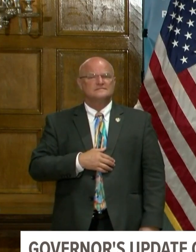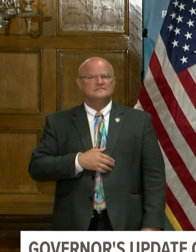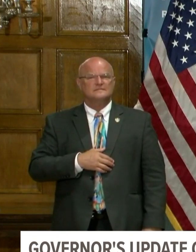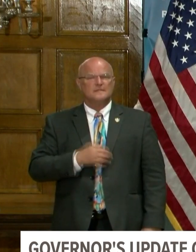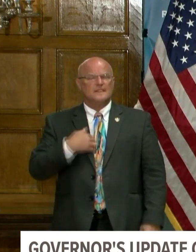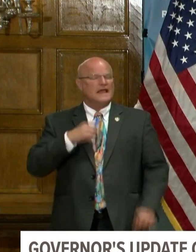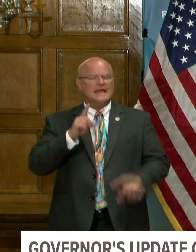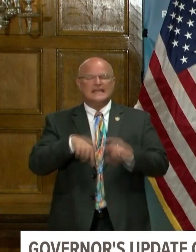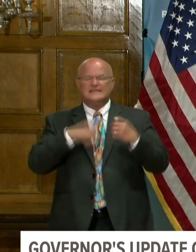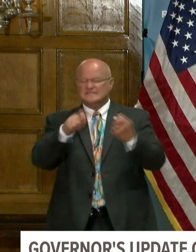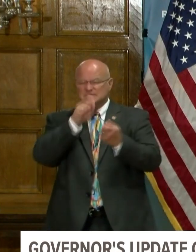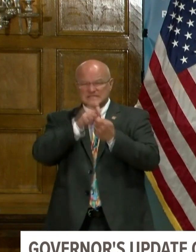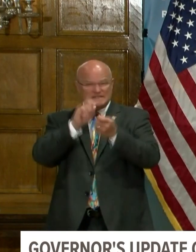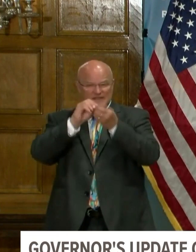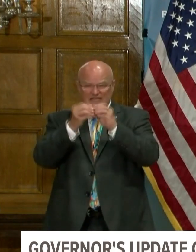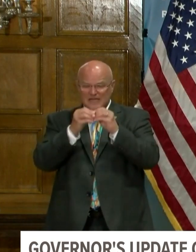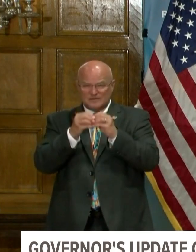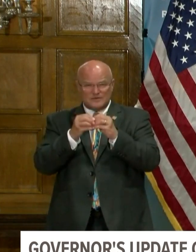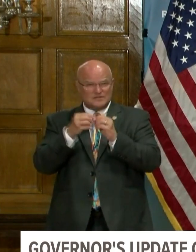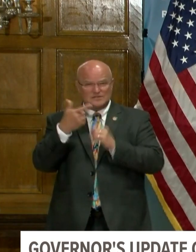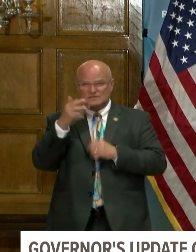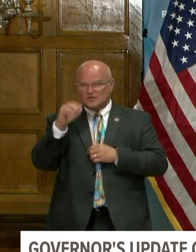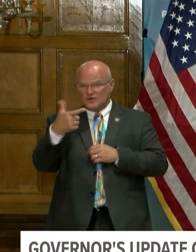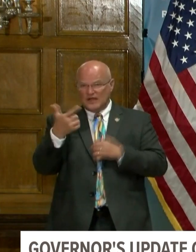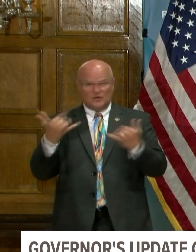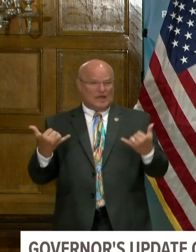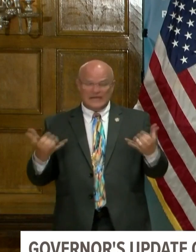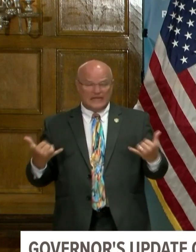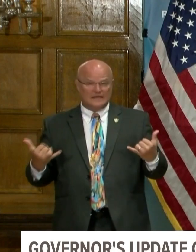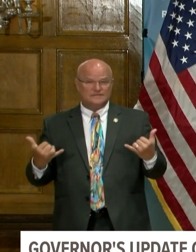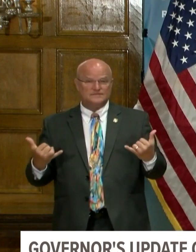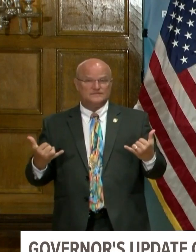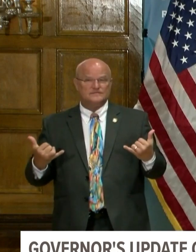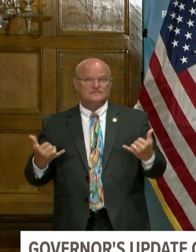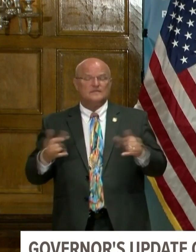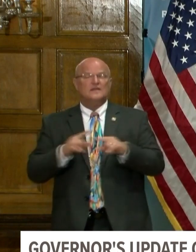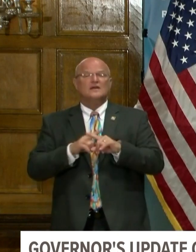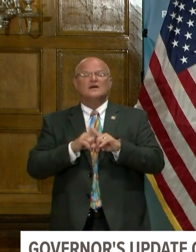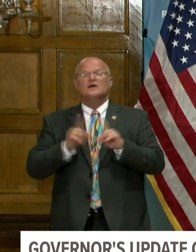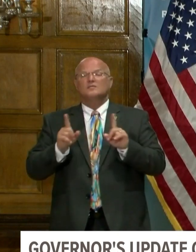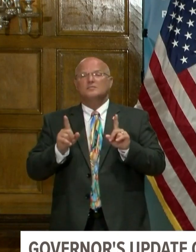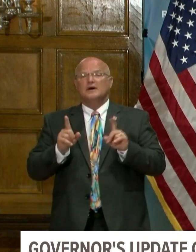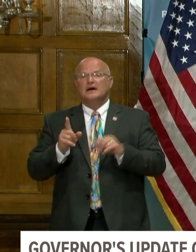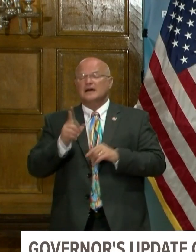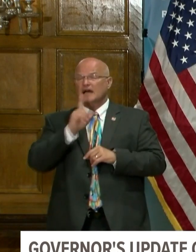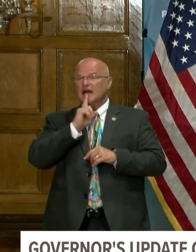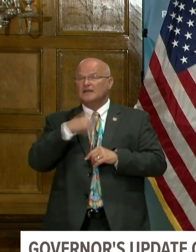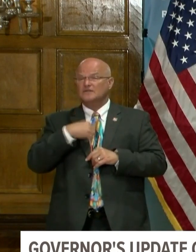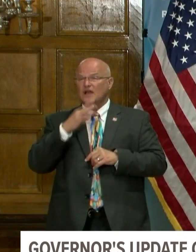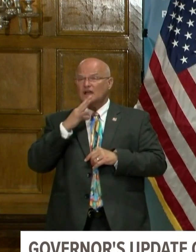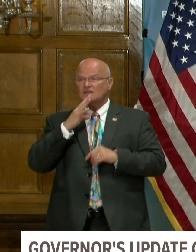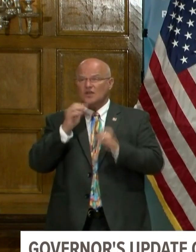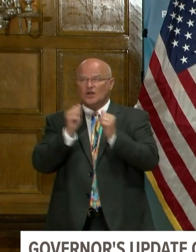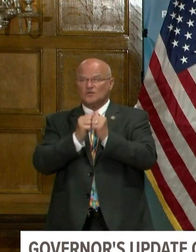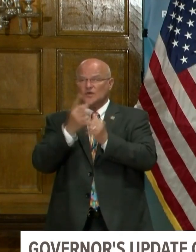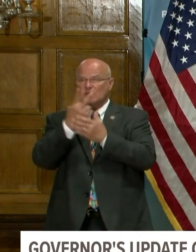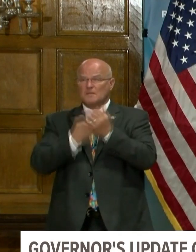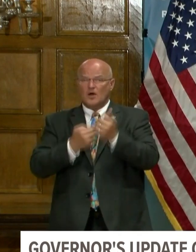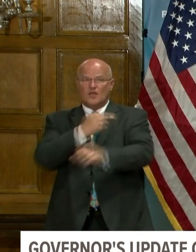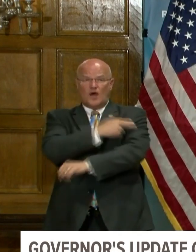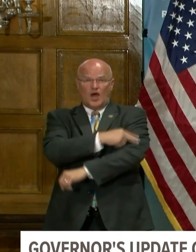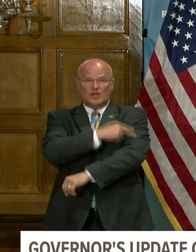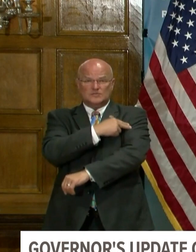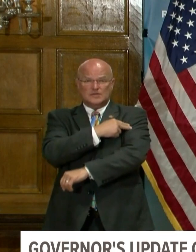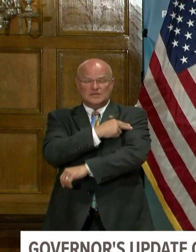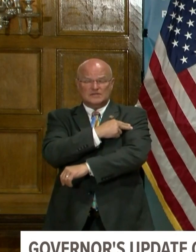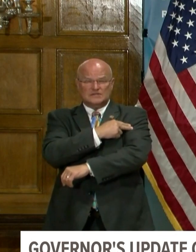I can't give you the specific numbers, Craig, right now, but I actually spoke to both hospitals